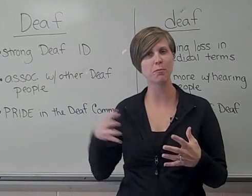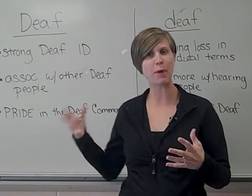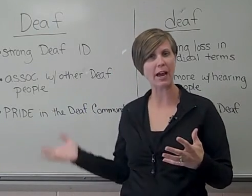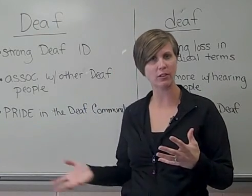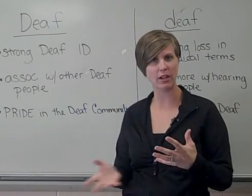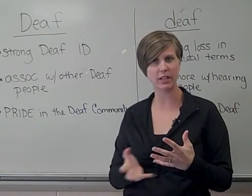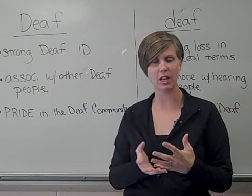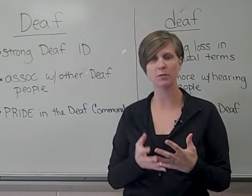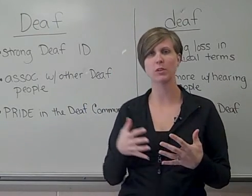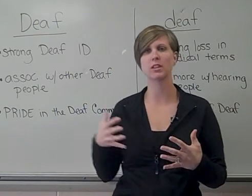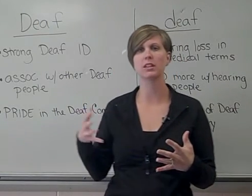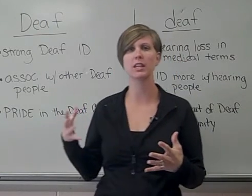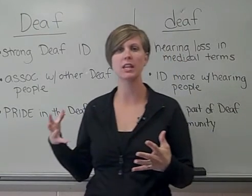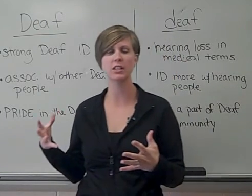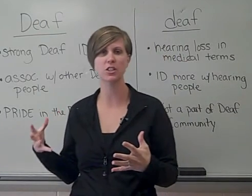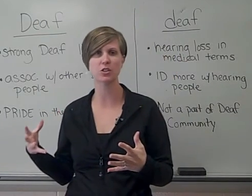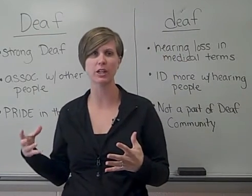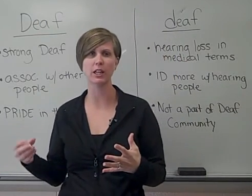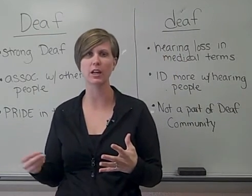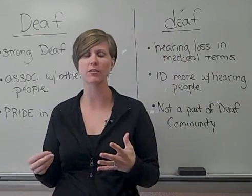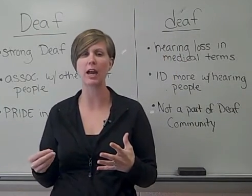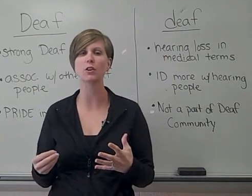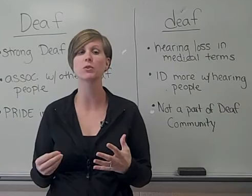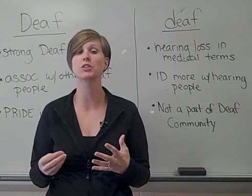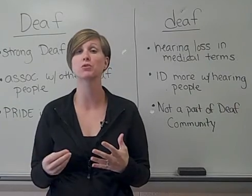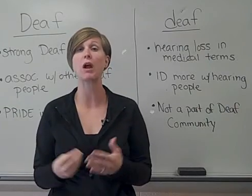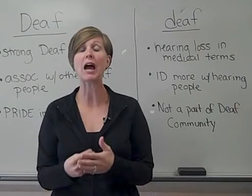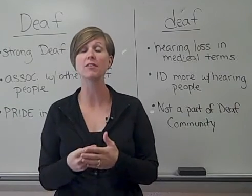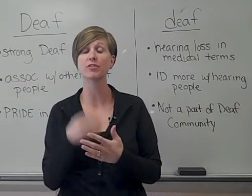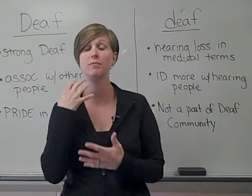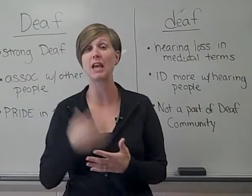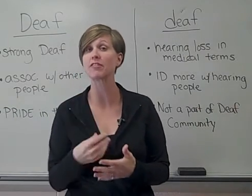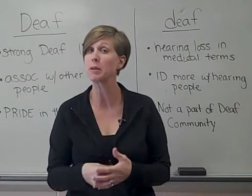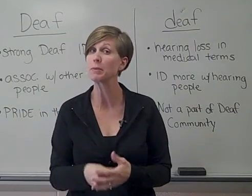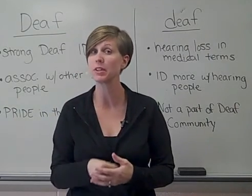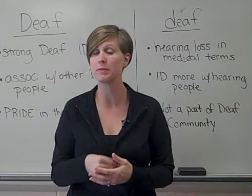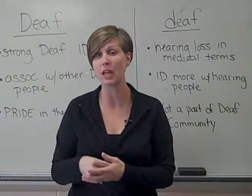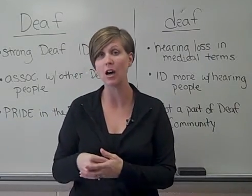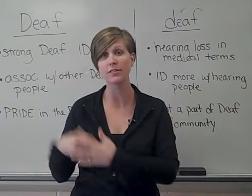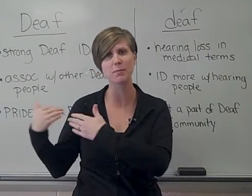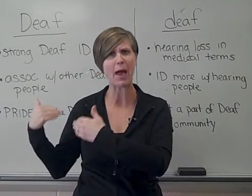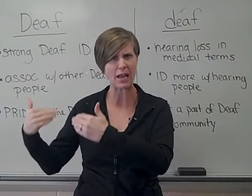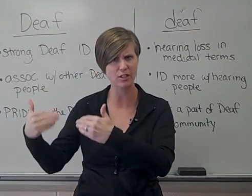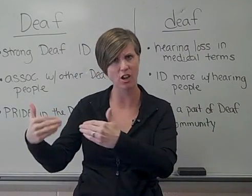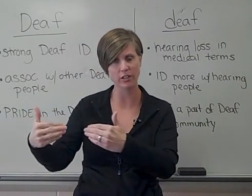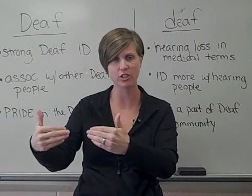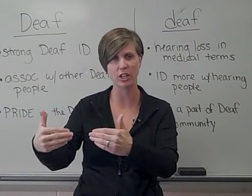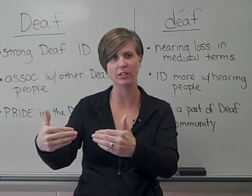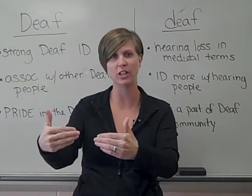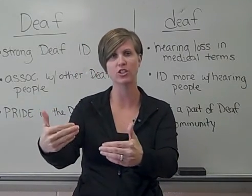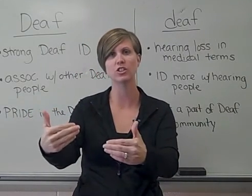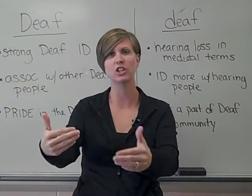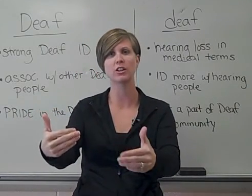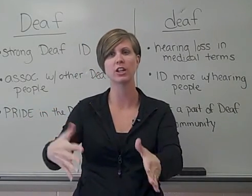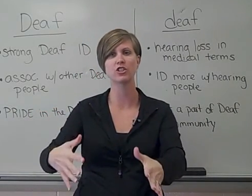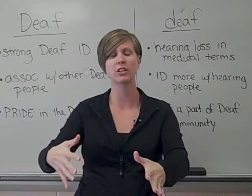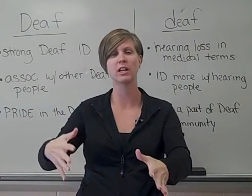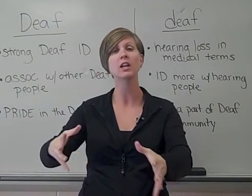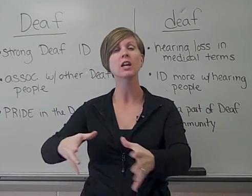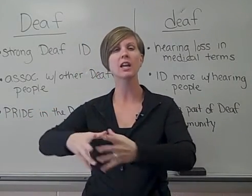the background that comes with it, the history of how it was derived from deaf people themselves and passed on to generation, that